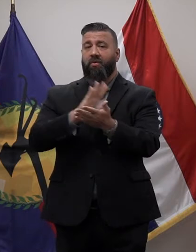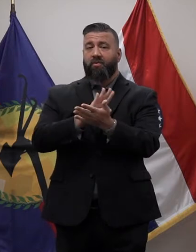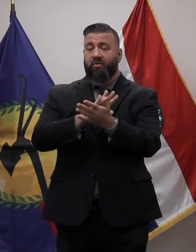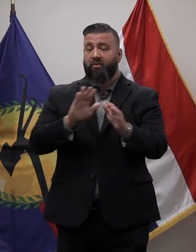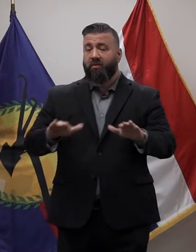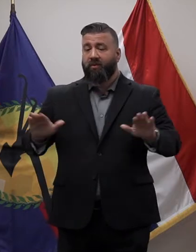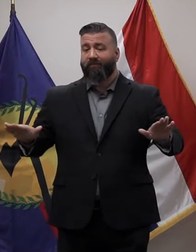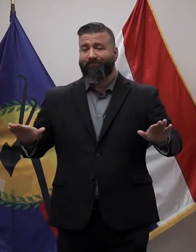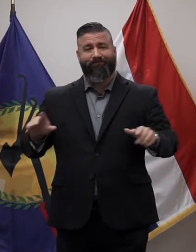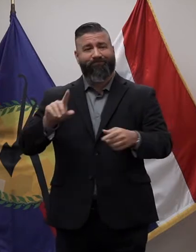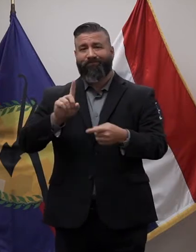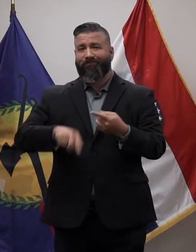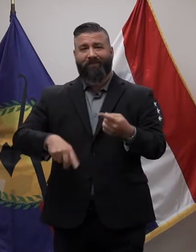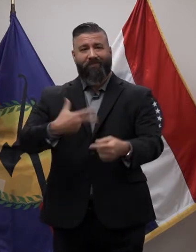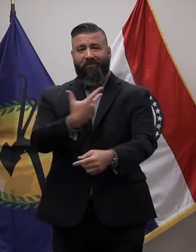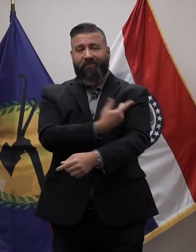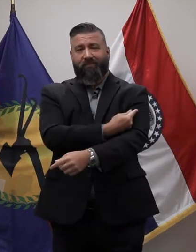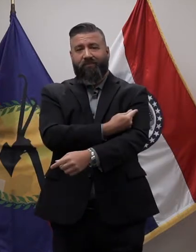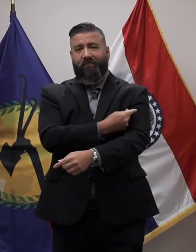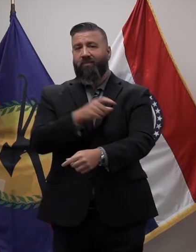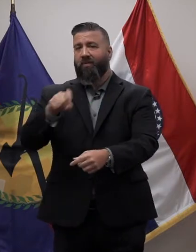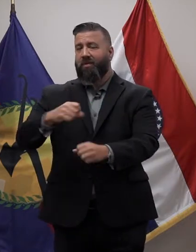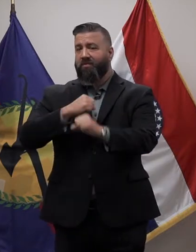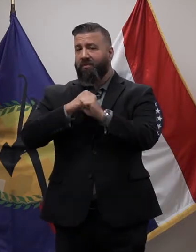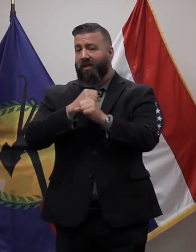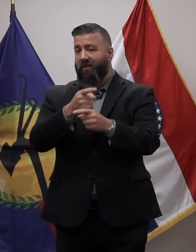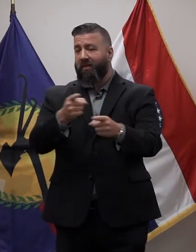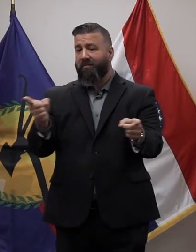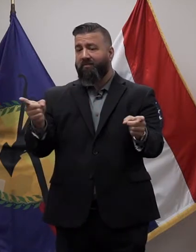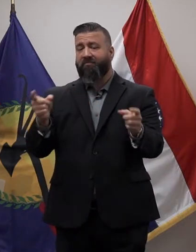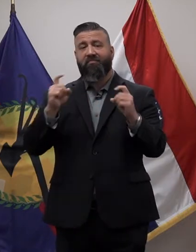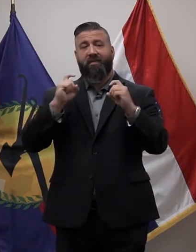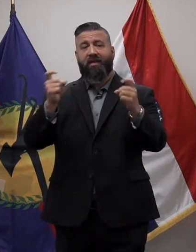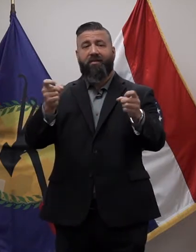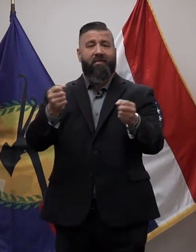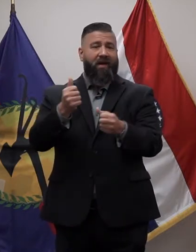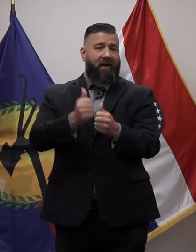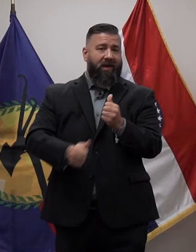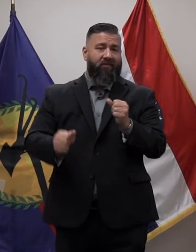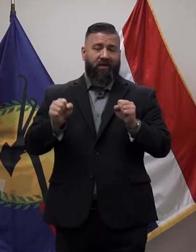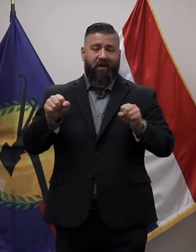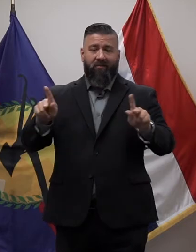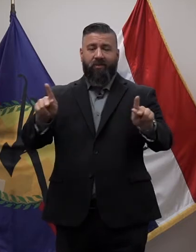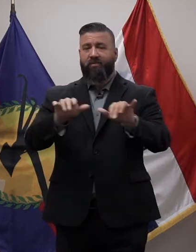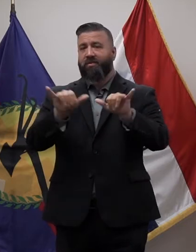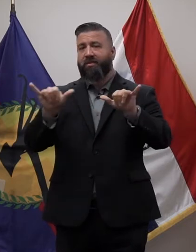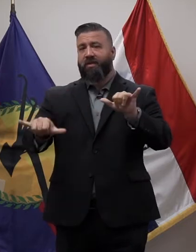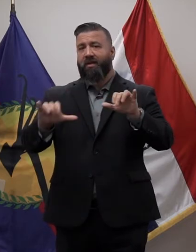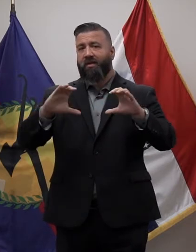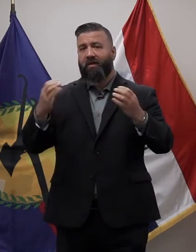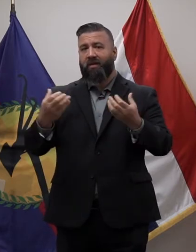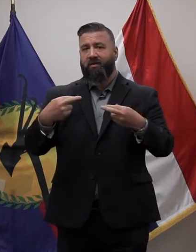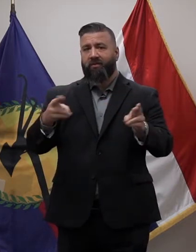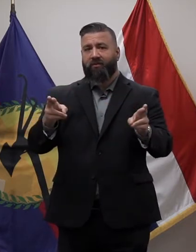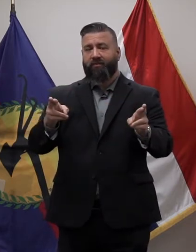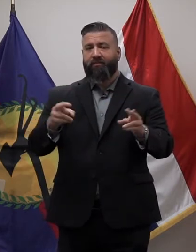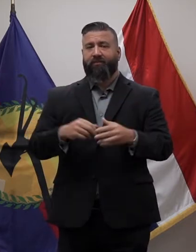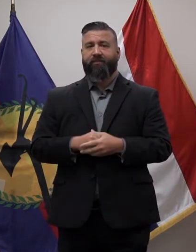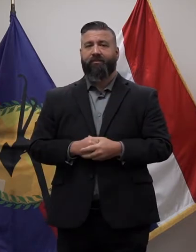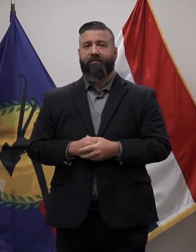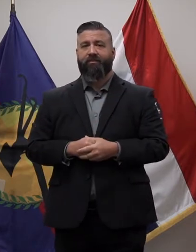eligible for the vaccine, so we must protect them and give them every opportunity to remain in the classroom where learning is